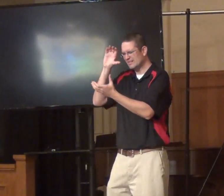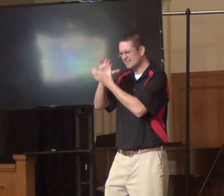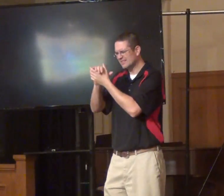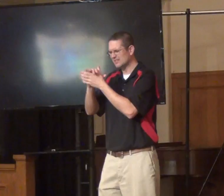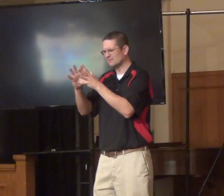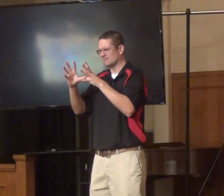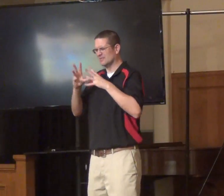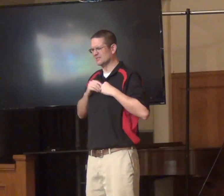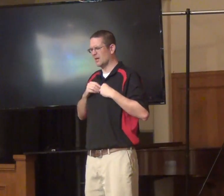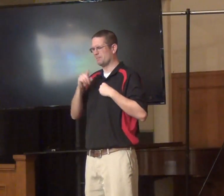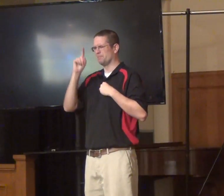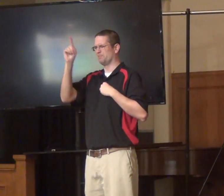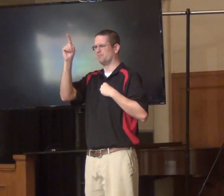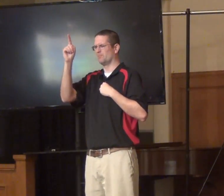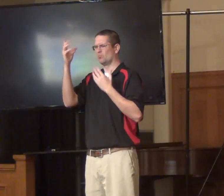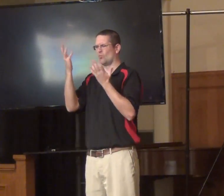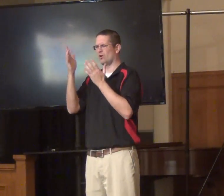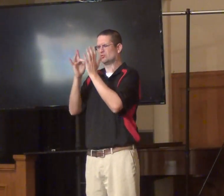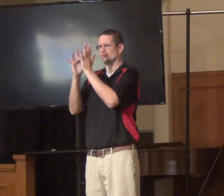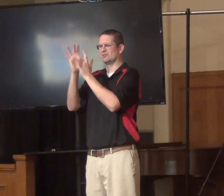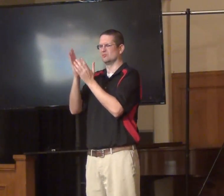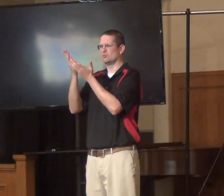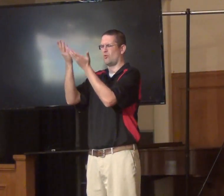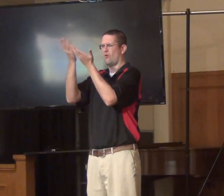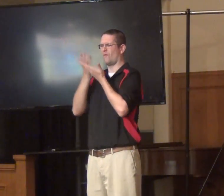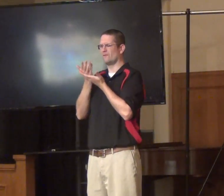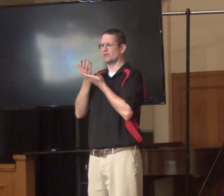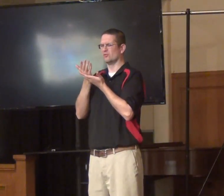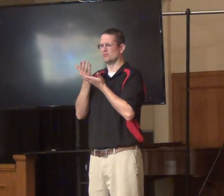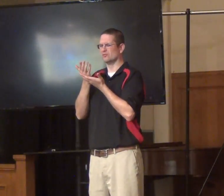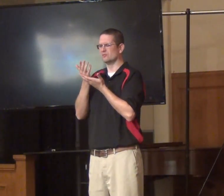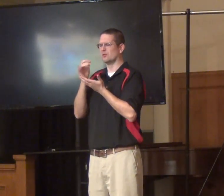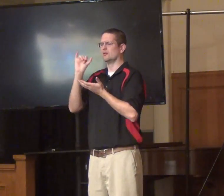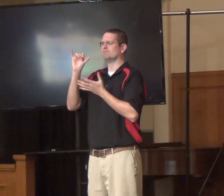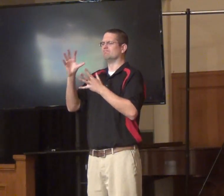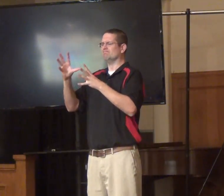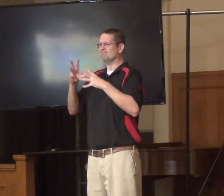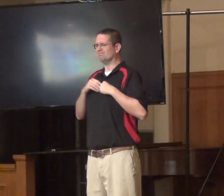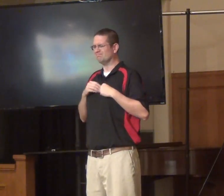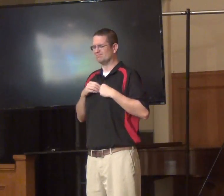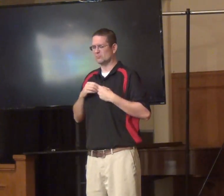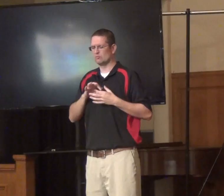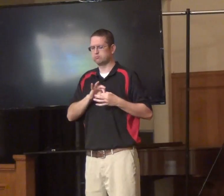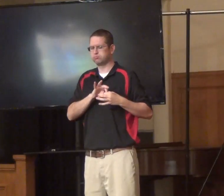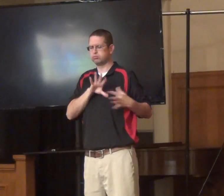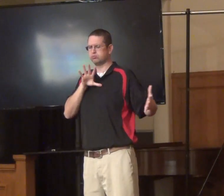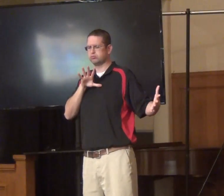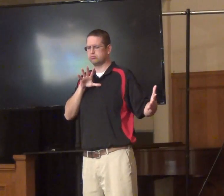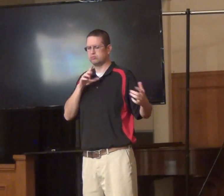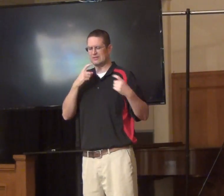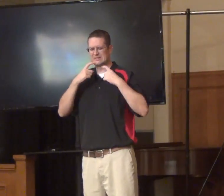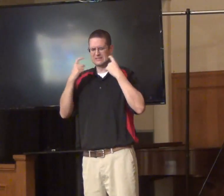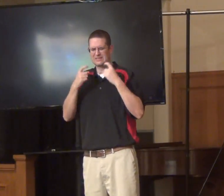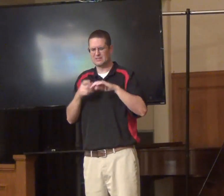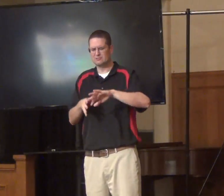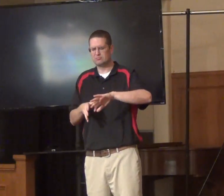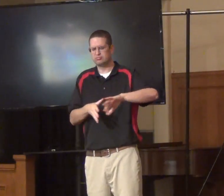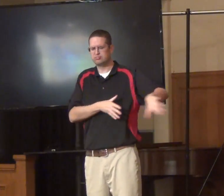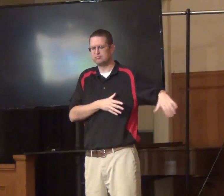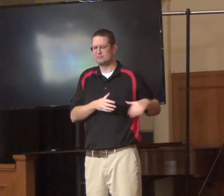We must believe and accept what Jesus has offered to us and let go